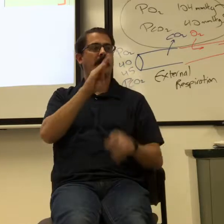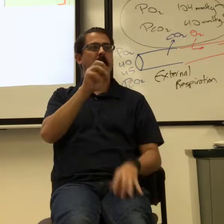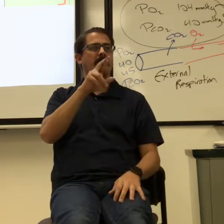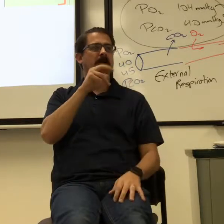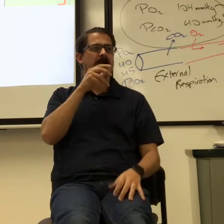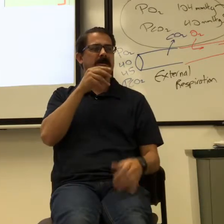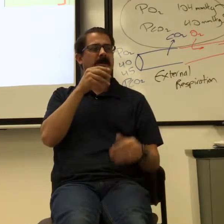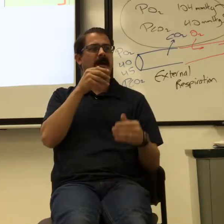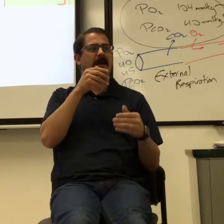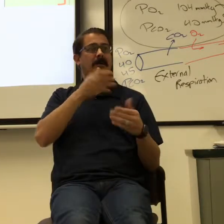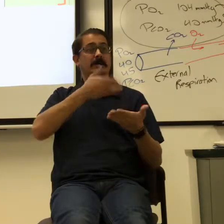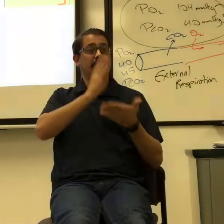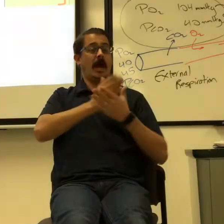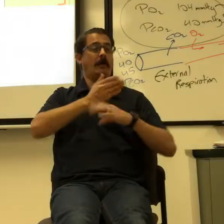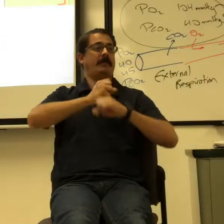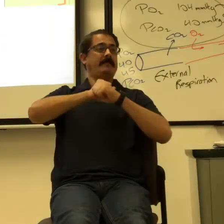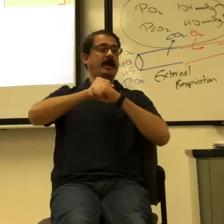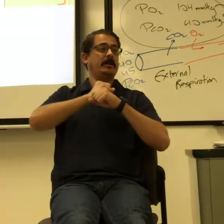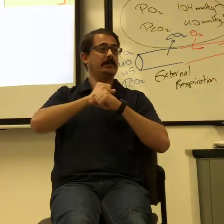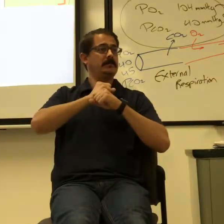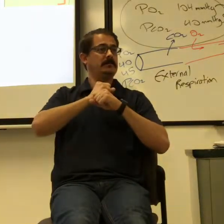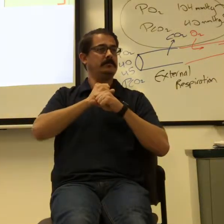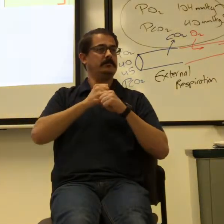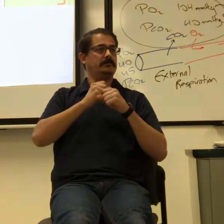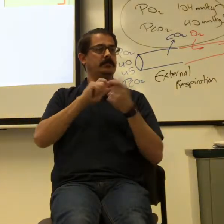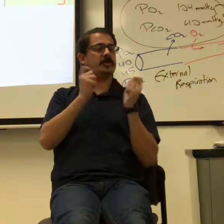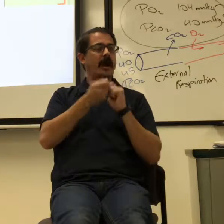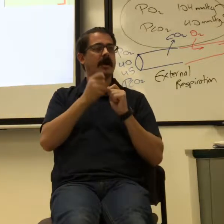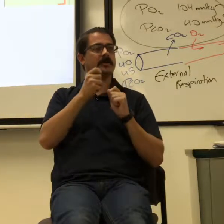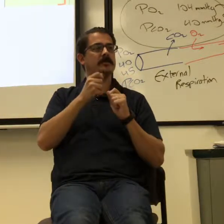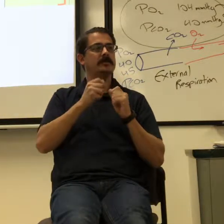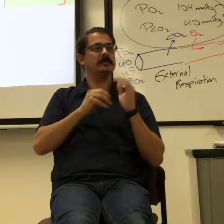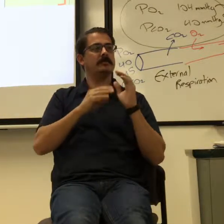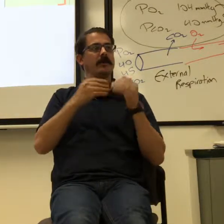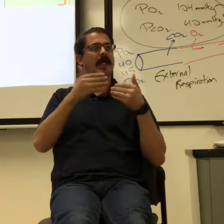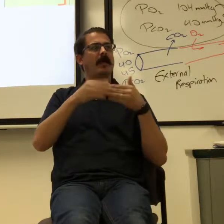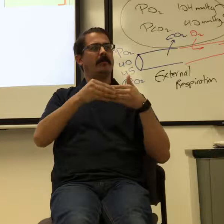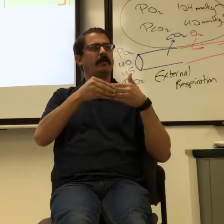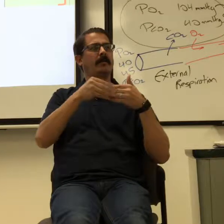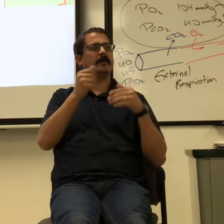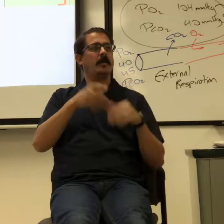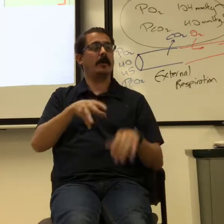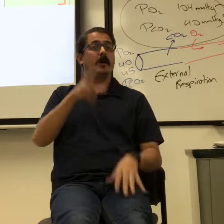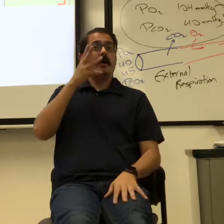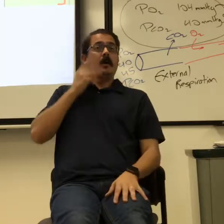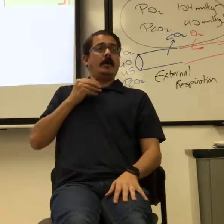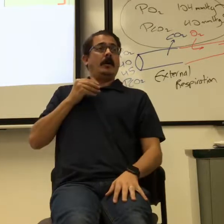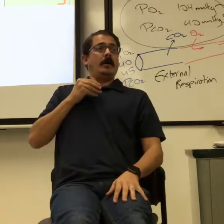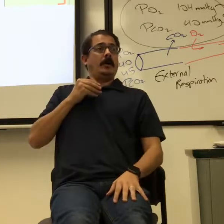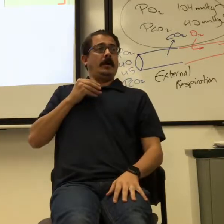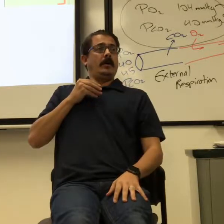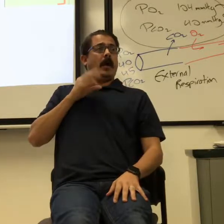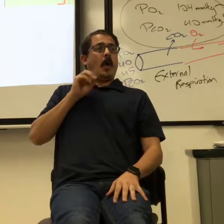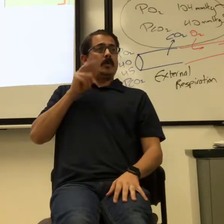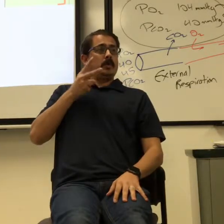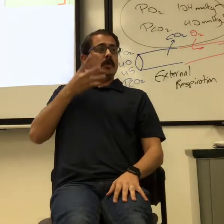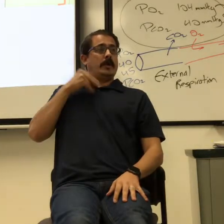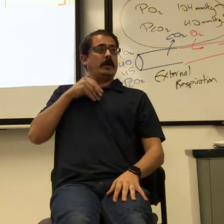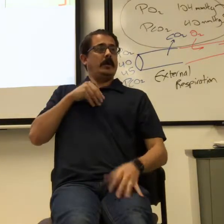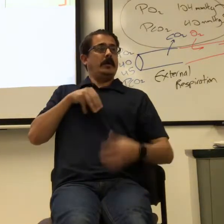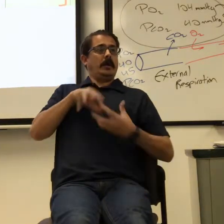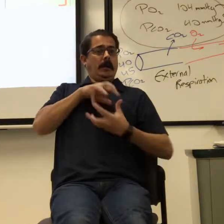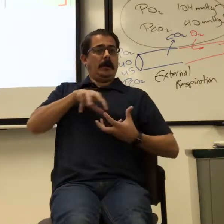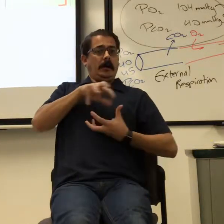change. So when you take a deep breath in, you're delivering the O2, but this big mixing chamber kind of buffers a big